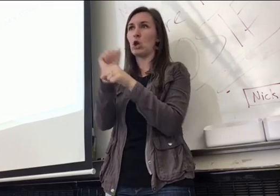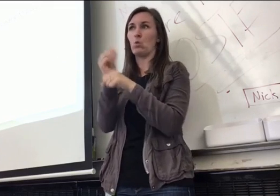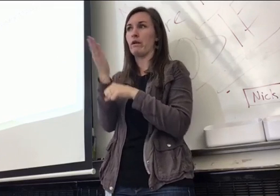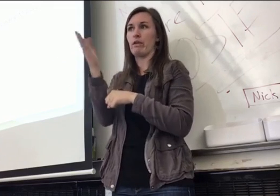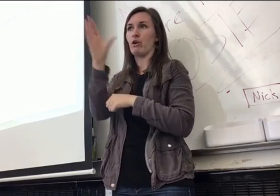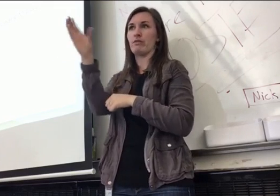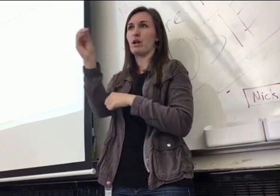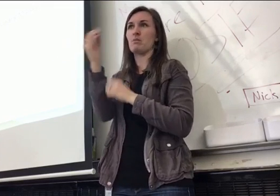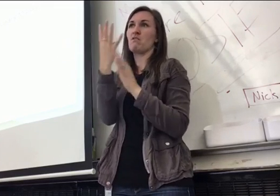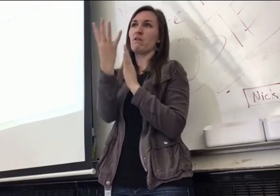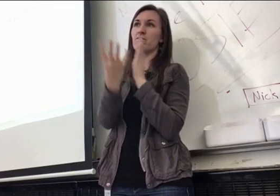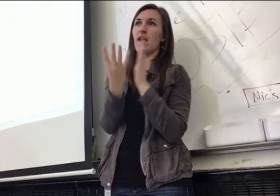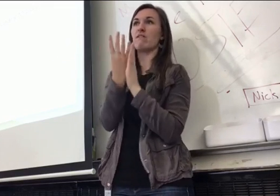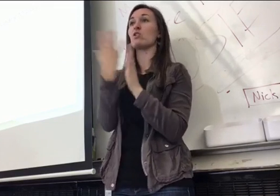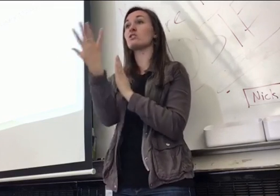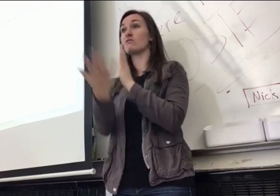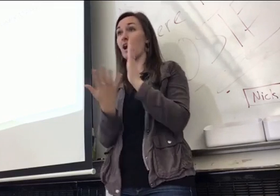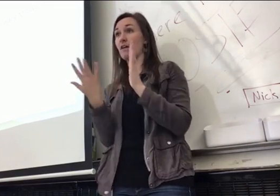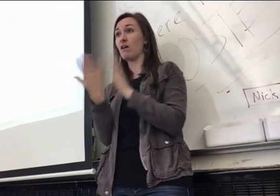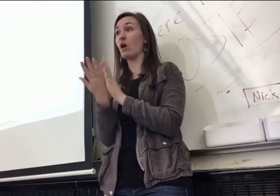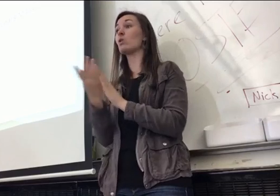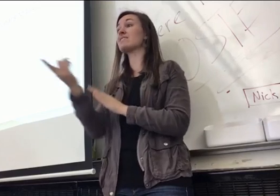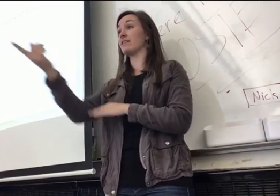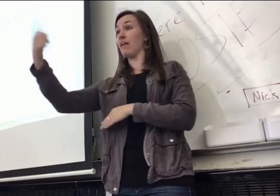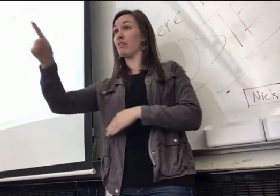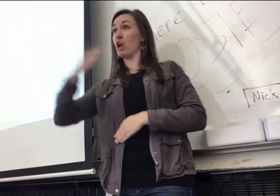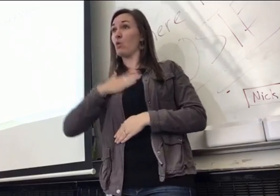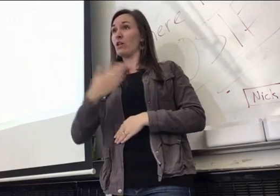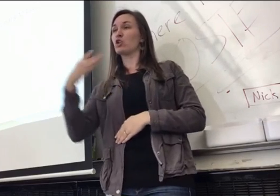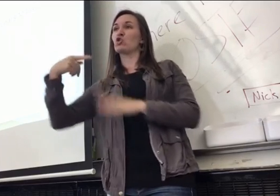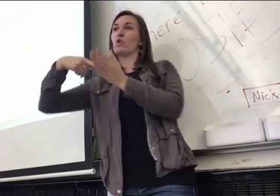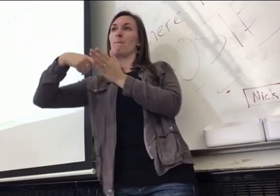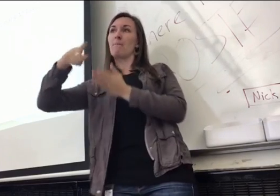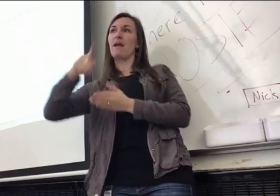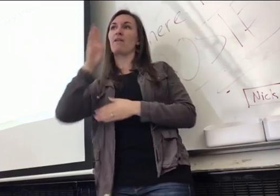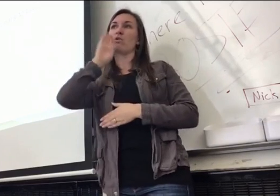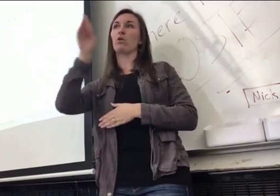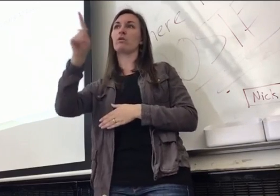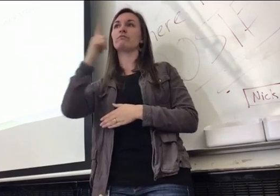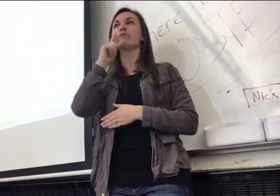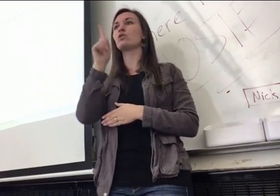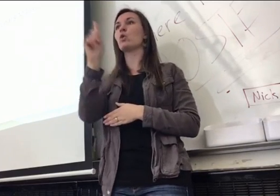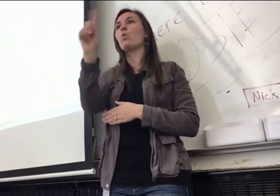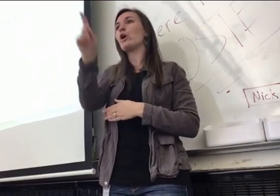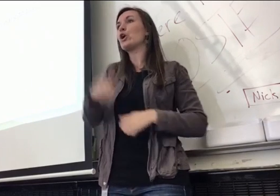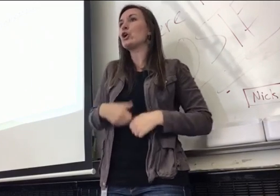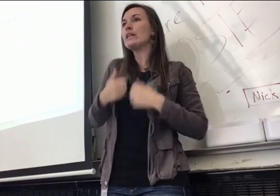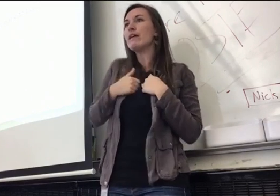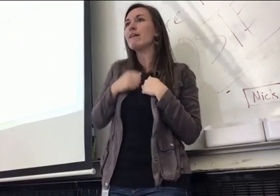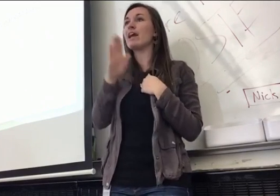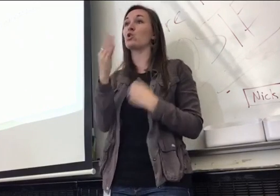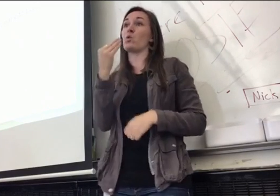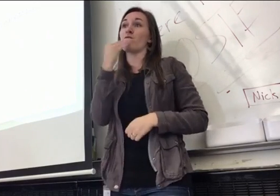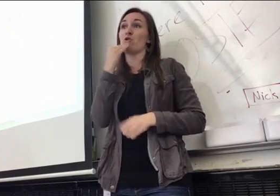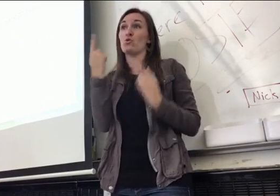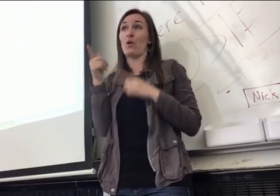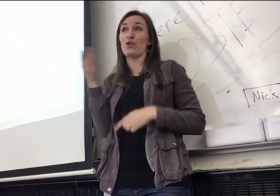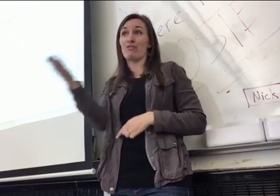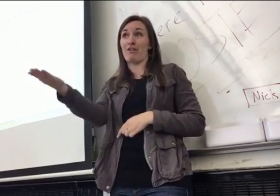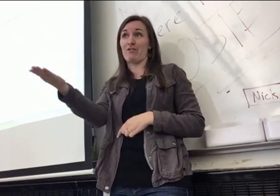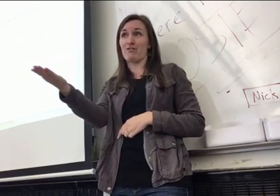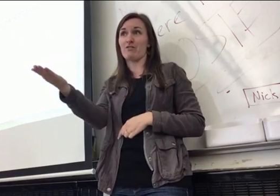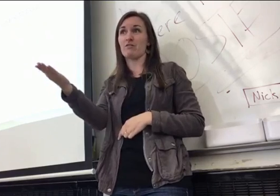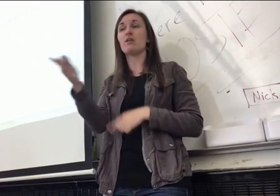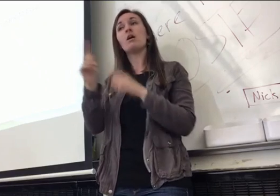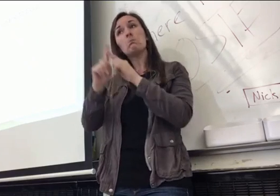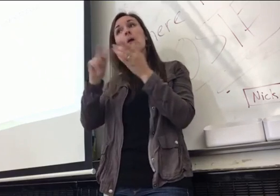then pay for your board and your food. And it's a great way to be able to bounce around Europe, but you do have to work for it. Well,